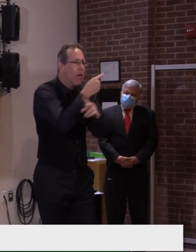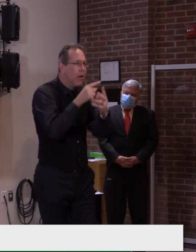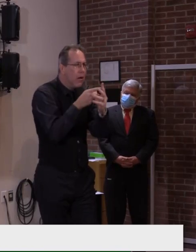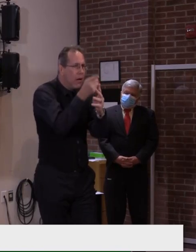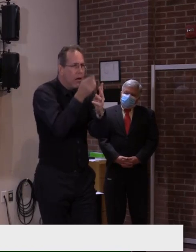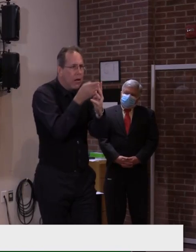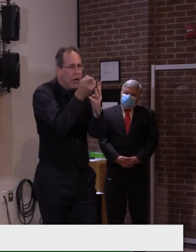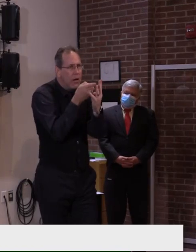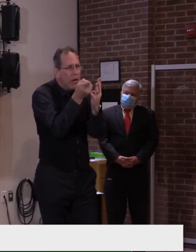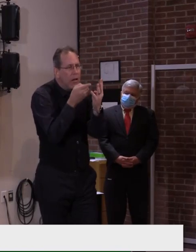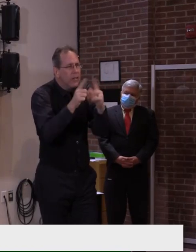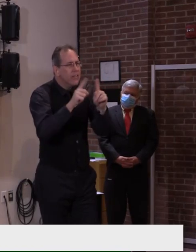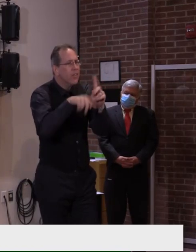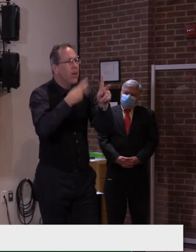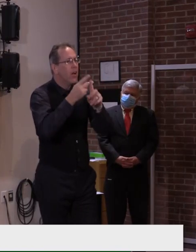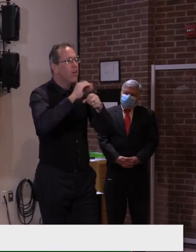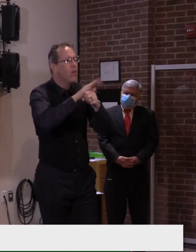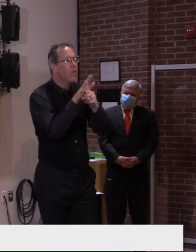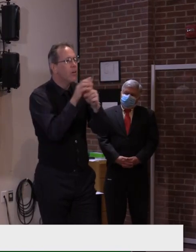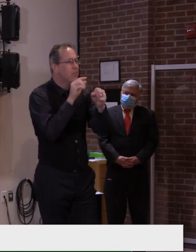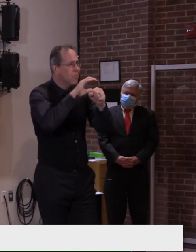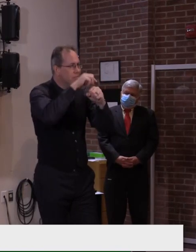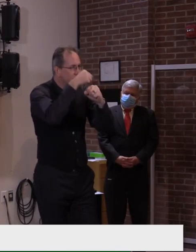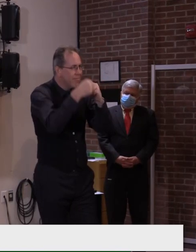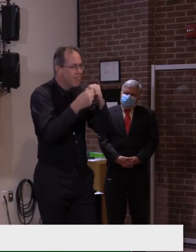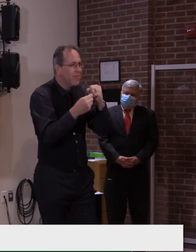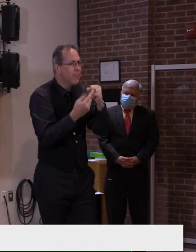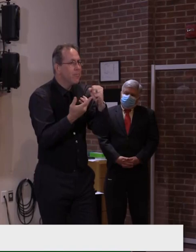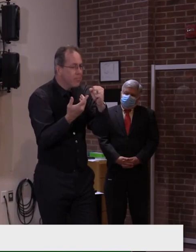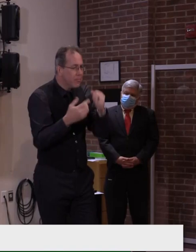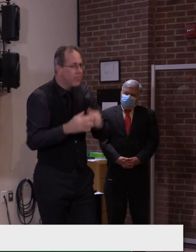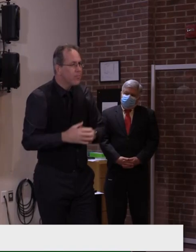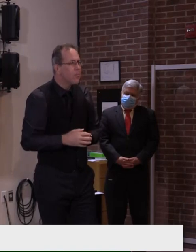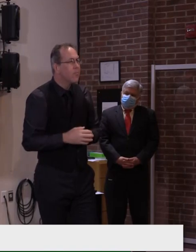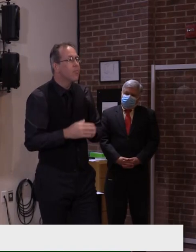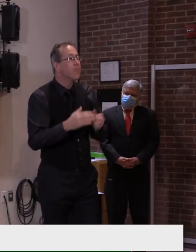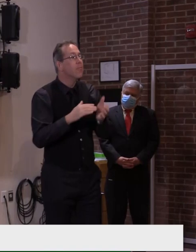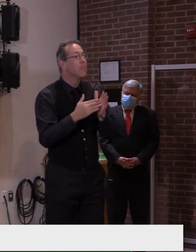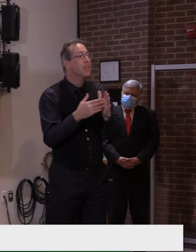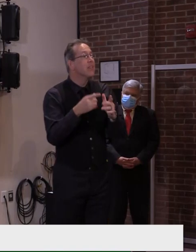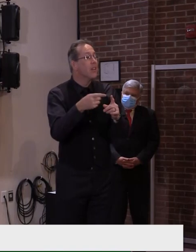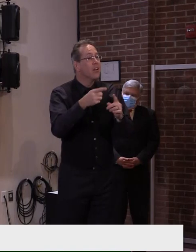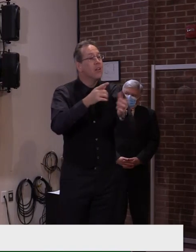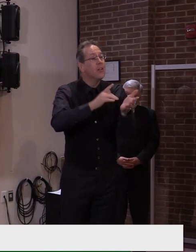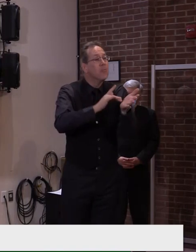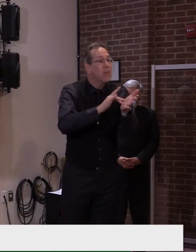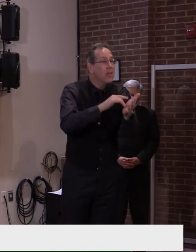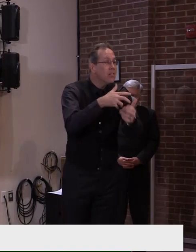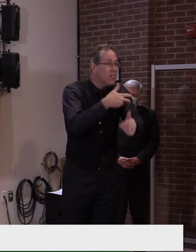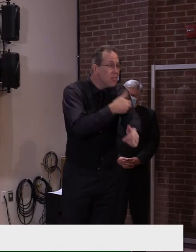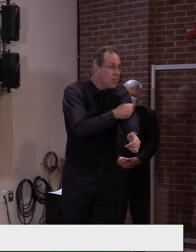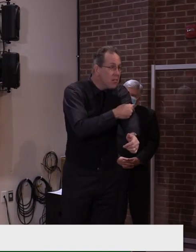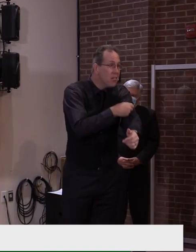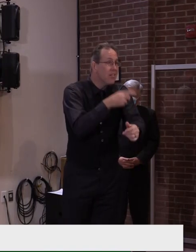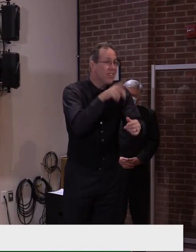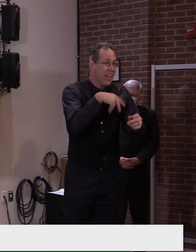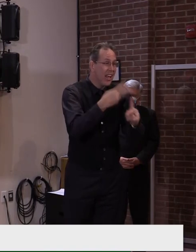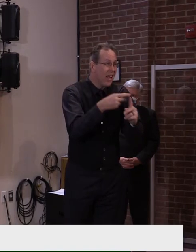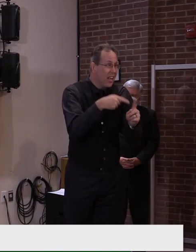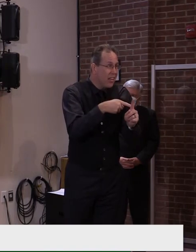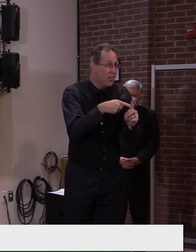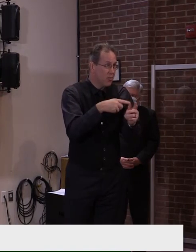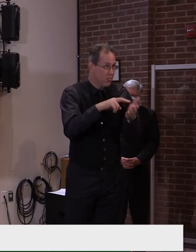neutralization antibody capacity against the spike proteins may not be effective in the future variations on the